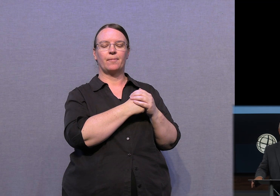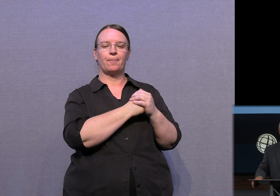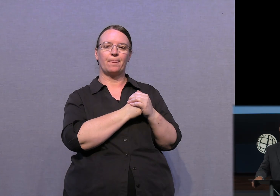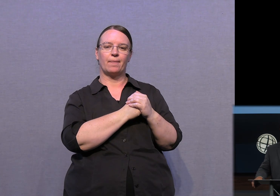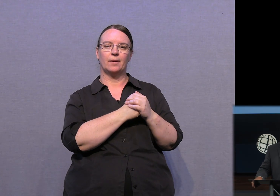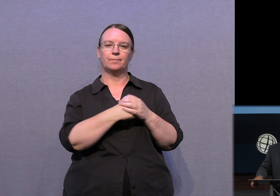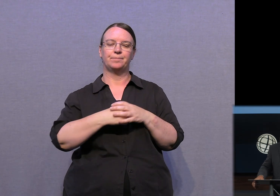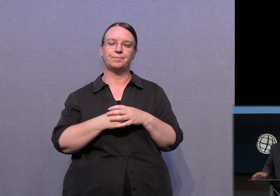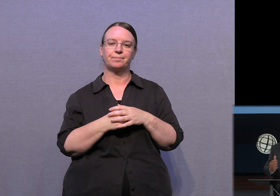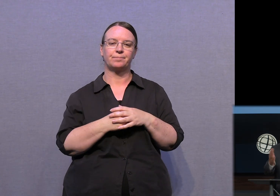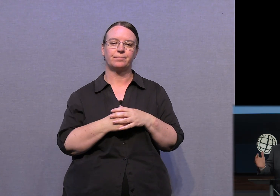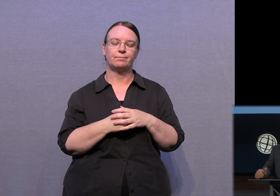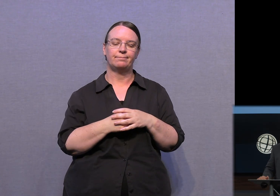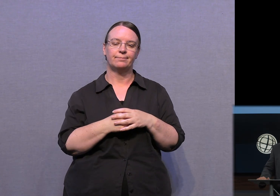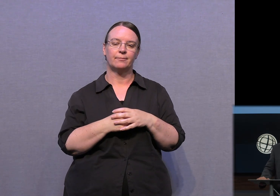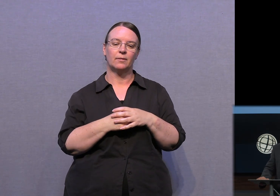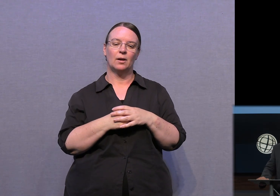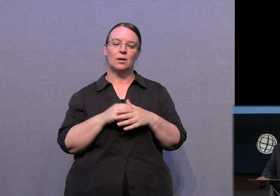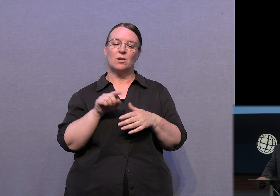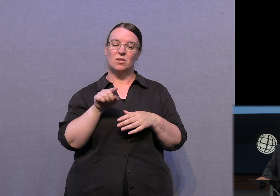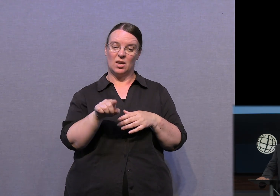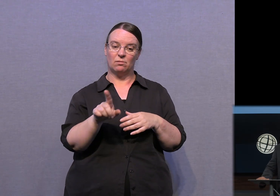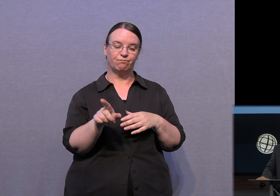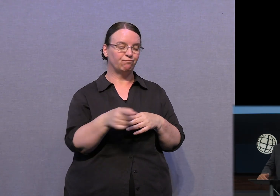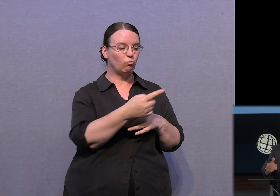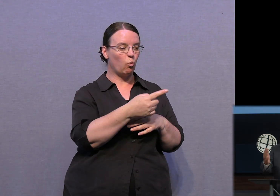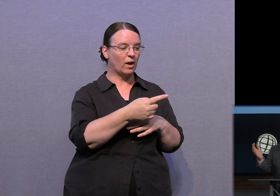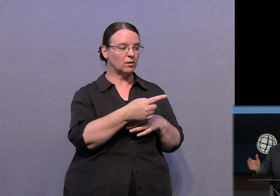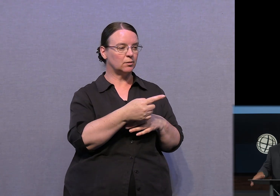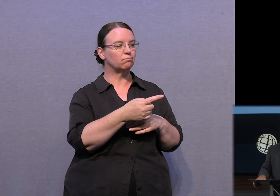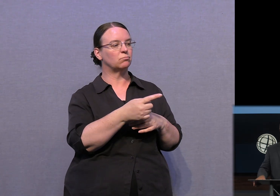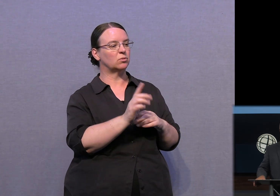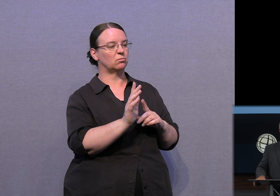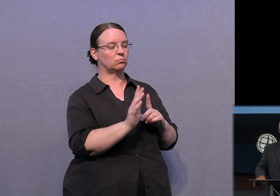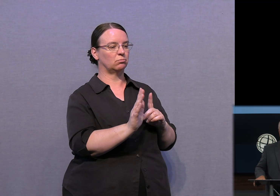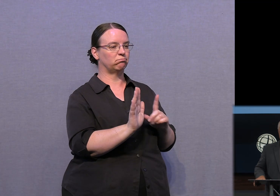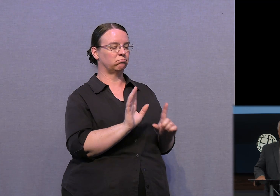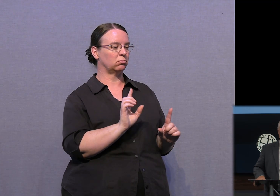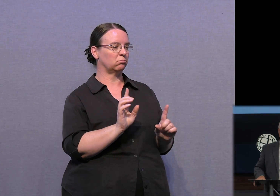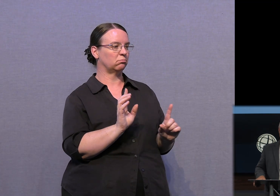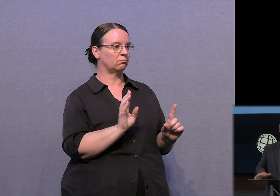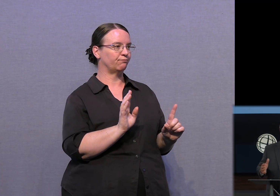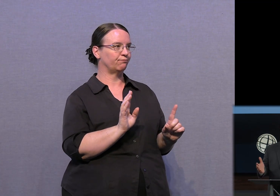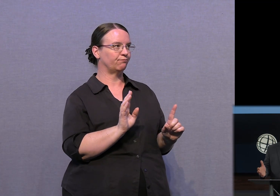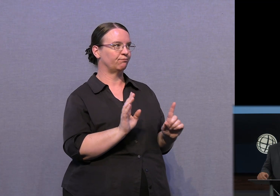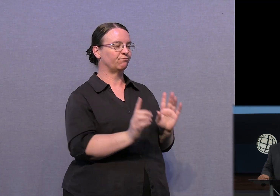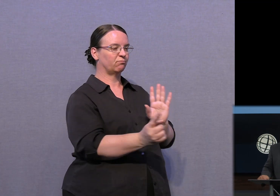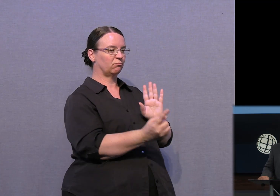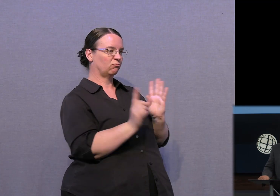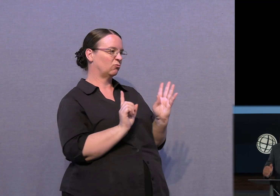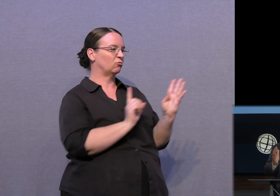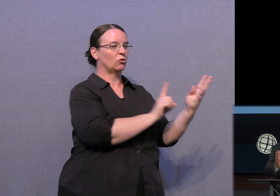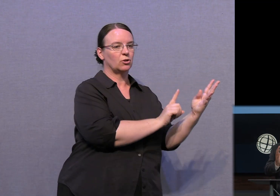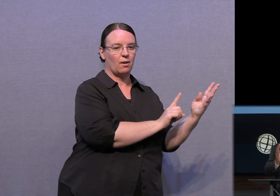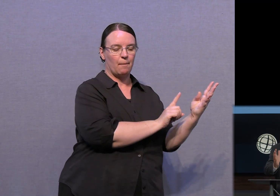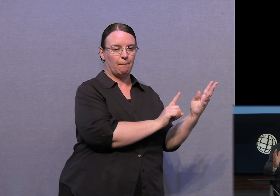to do this. So he challenged the false prophets of Baal and the false prophets of the goddess Ashtoreth. And